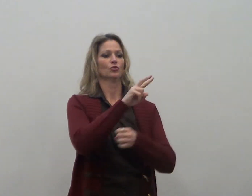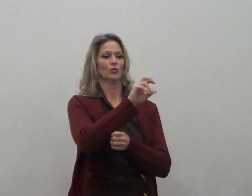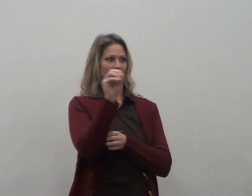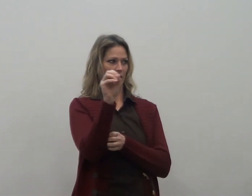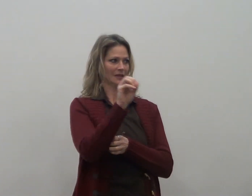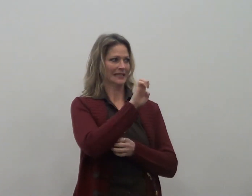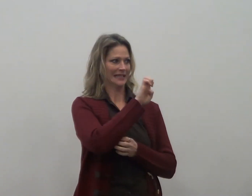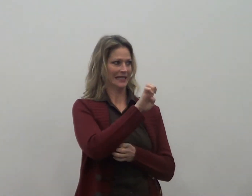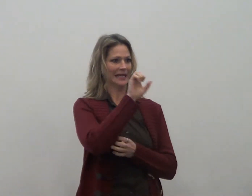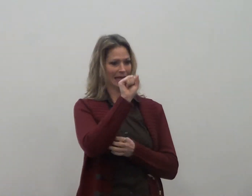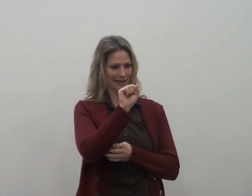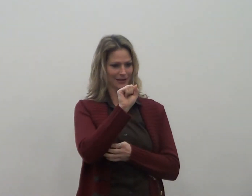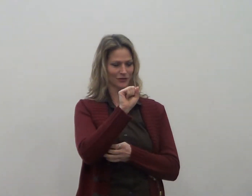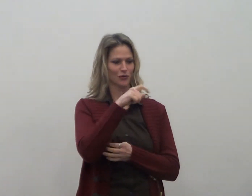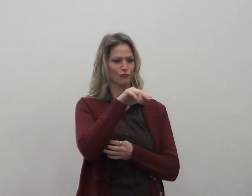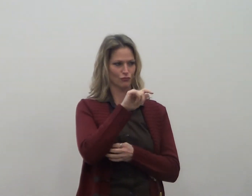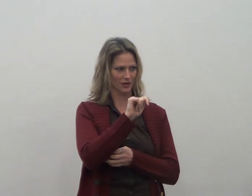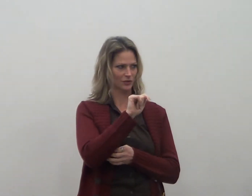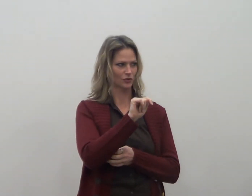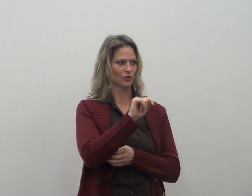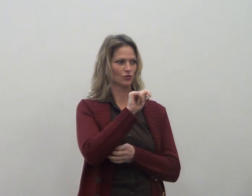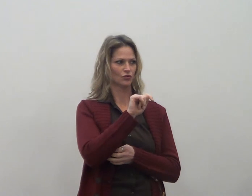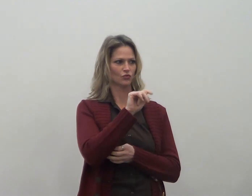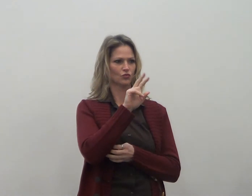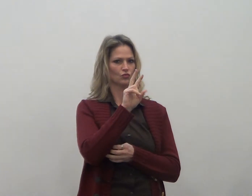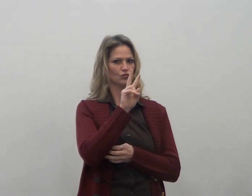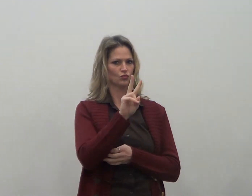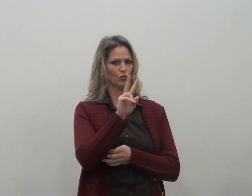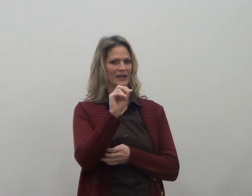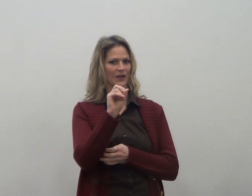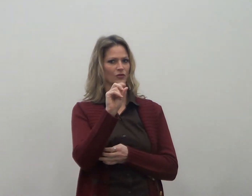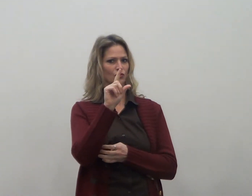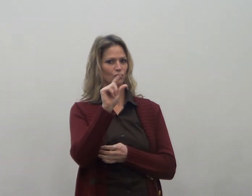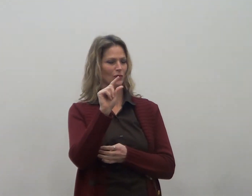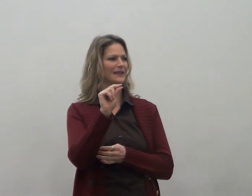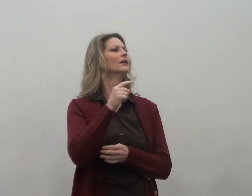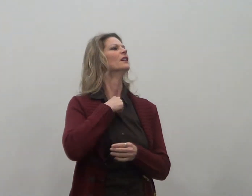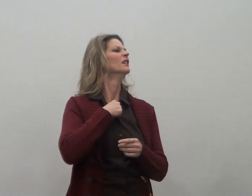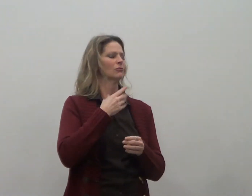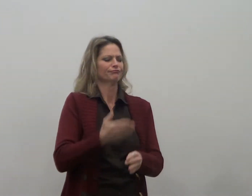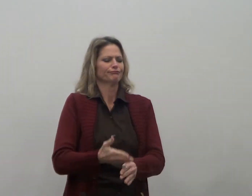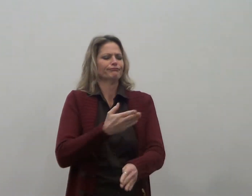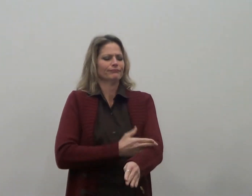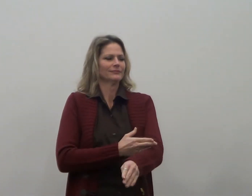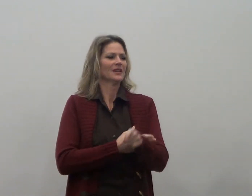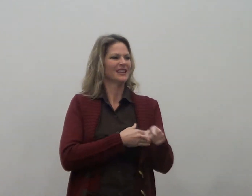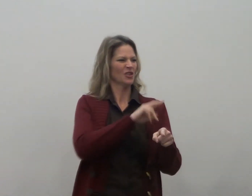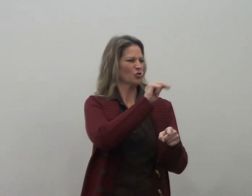ES Print 22 BET was the fourth upgrade of the Nucleus.